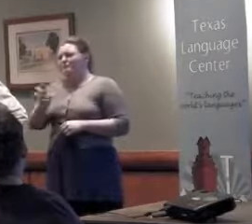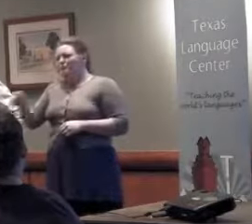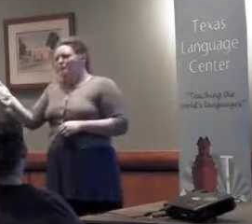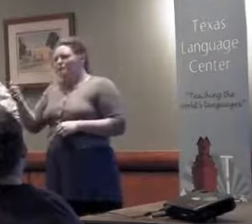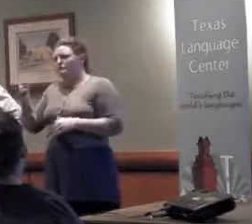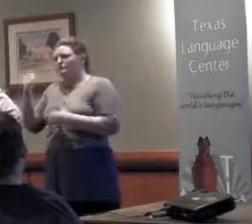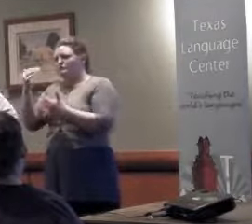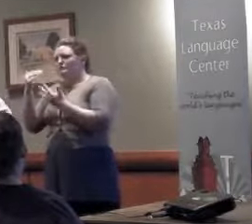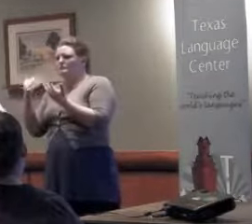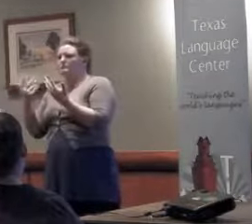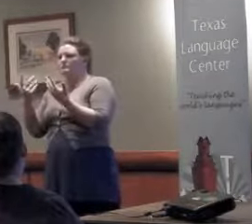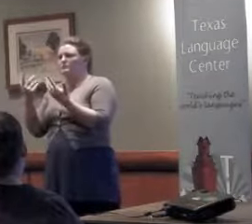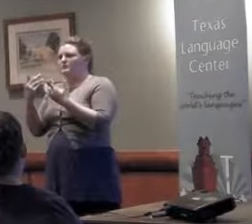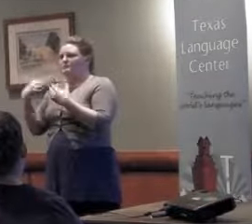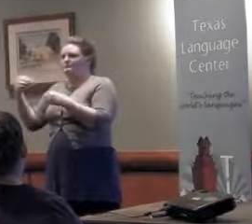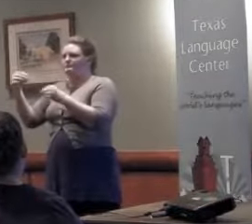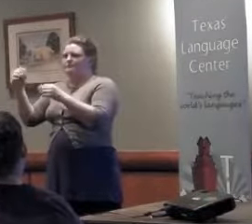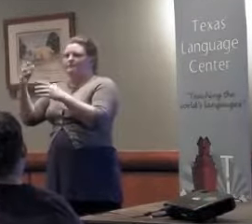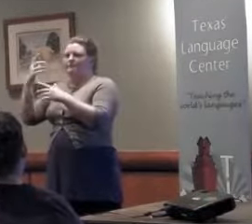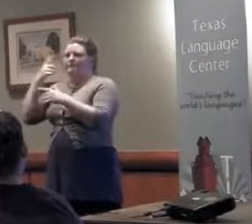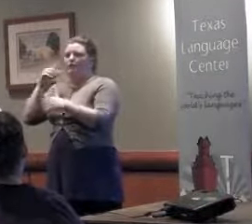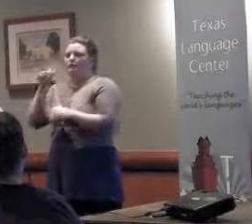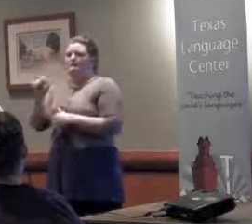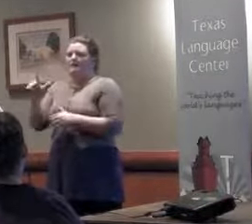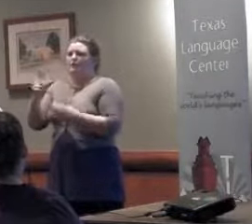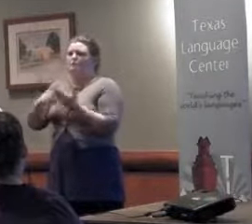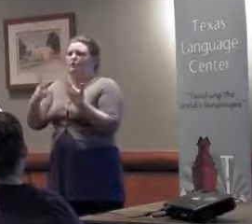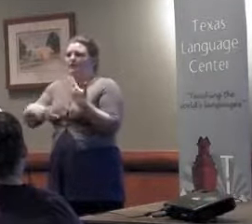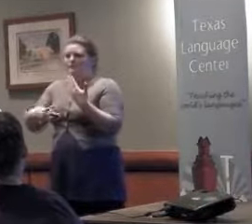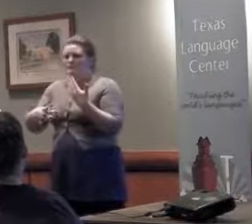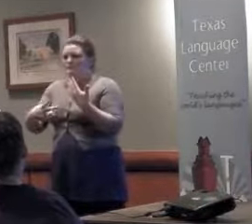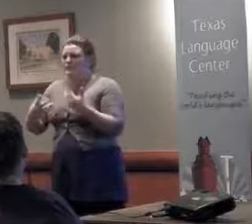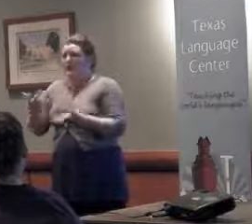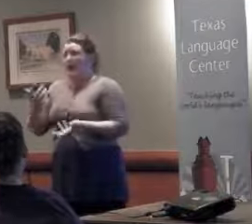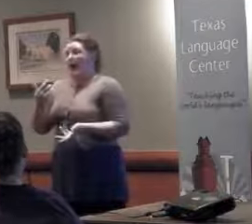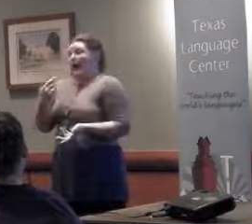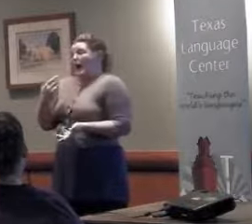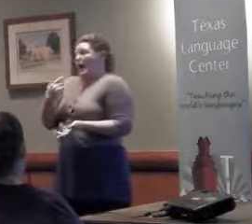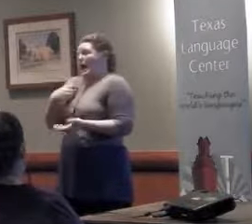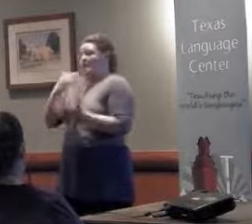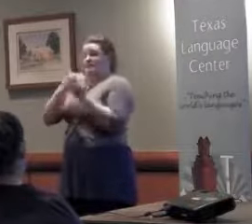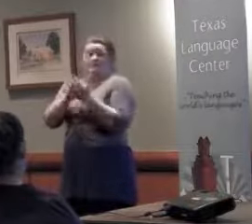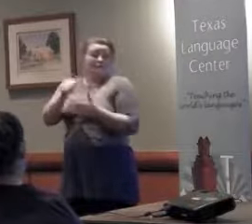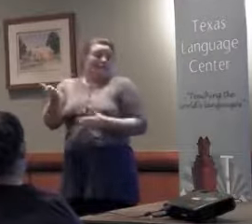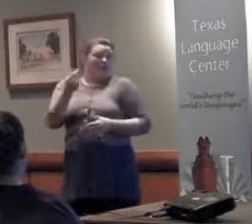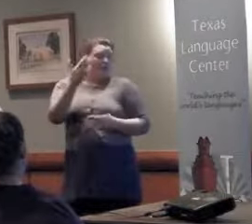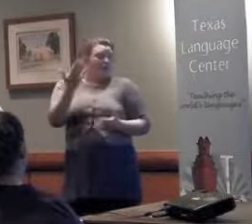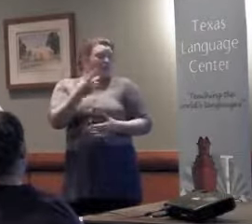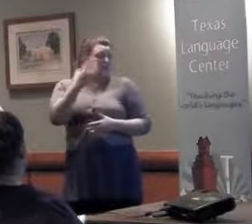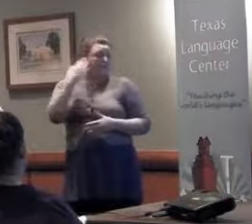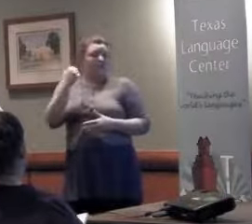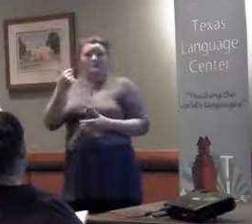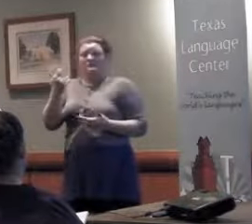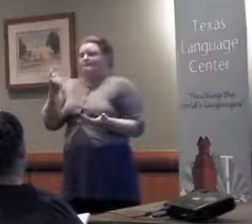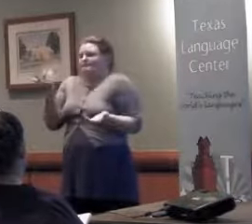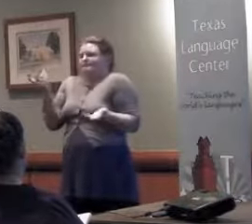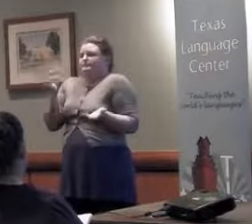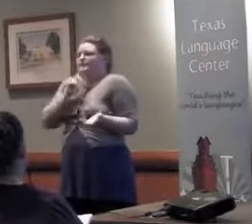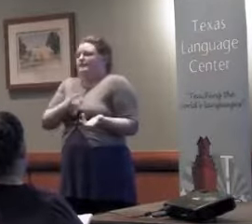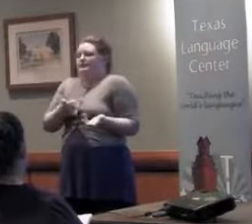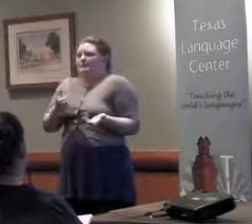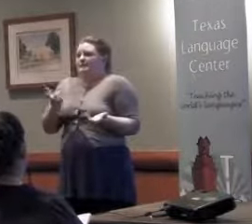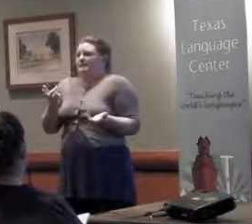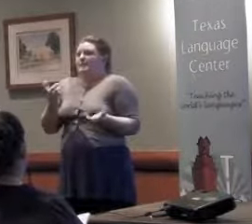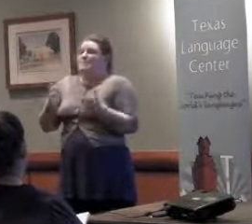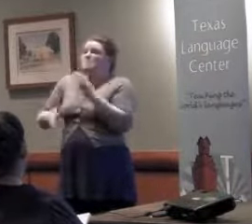market that are used in ASL programs. I listed a couple others here simply because